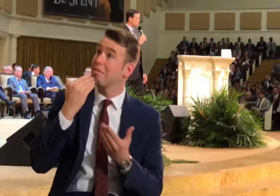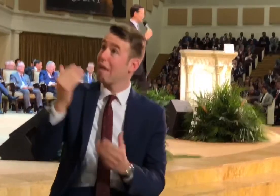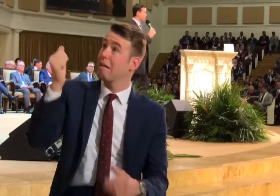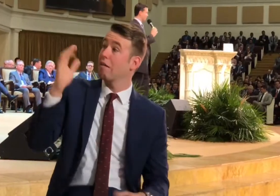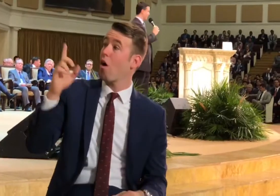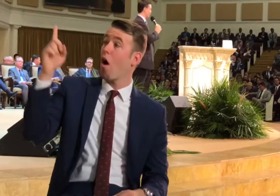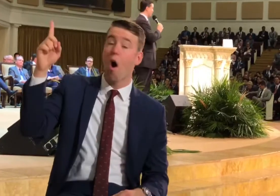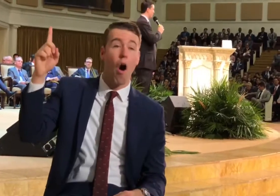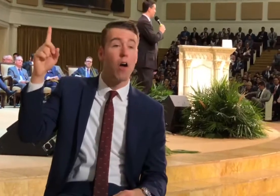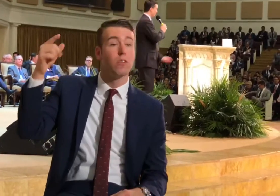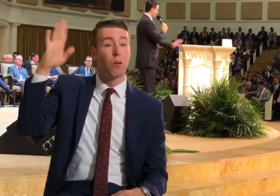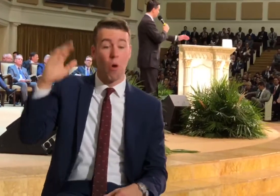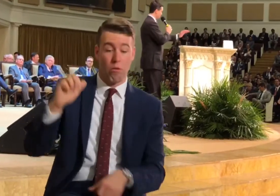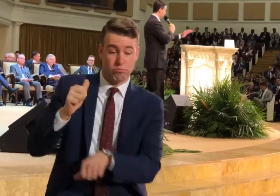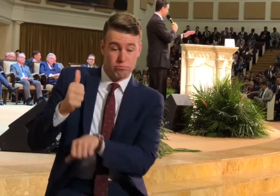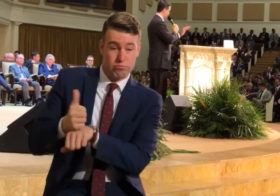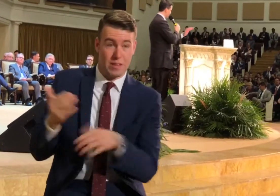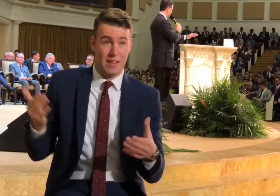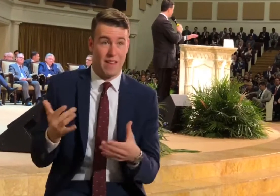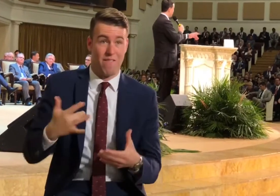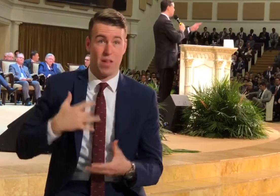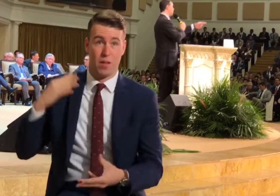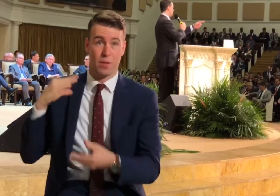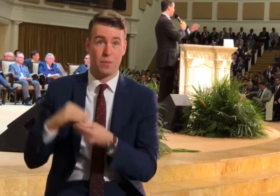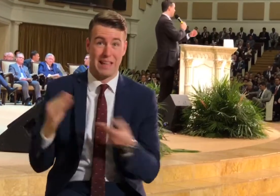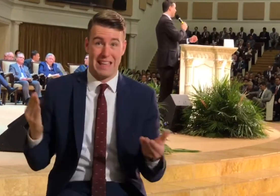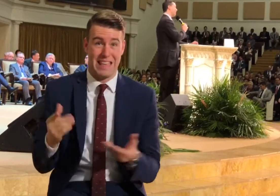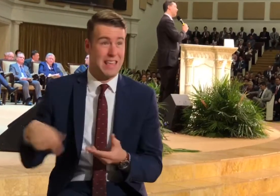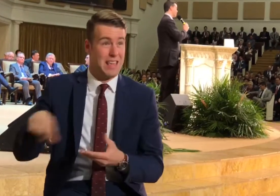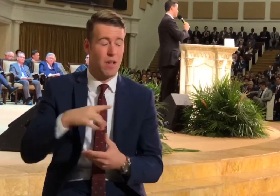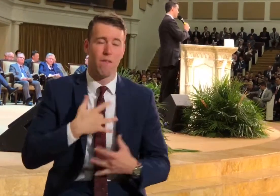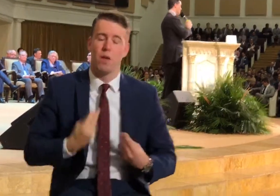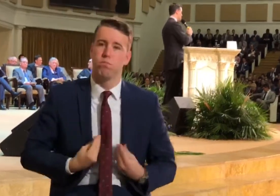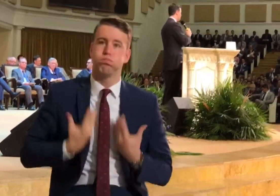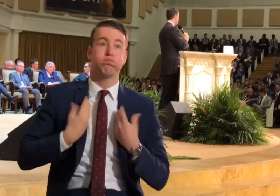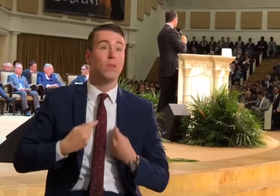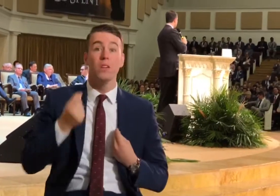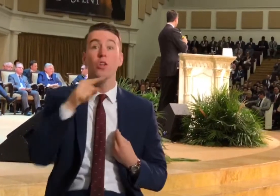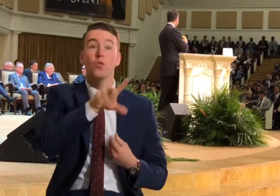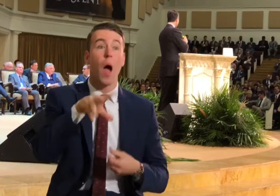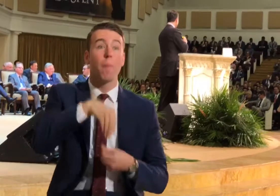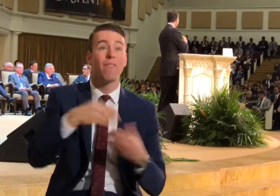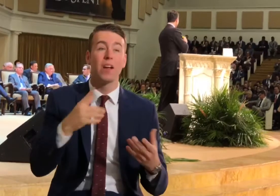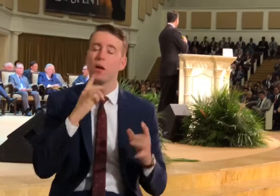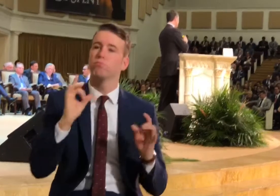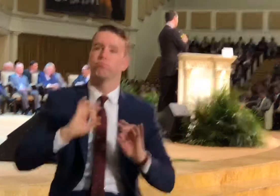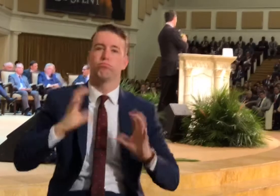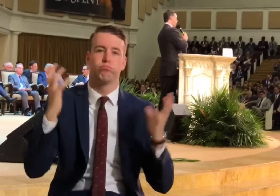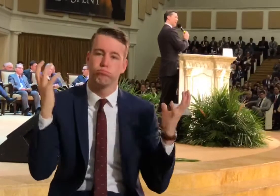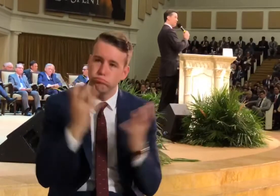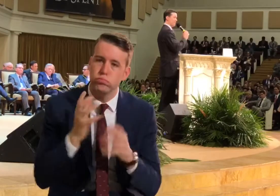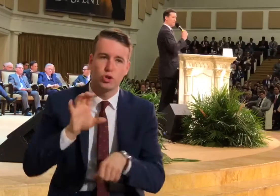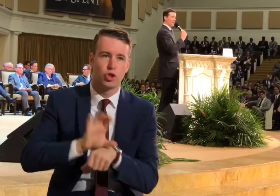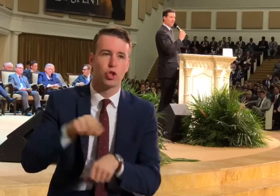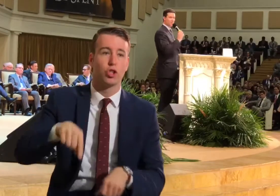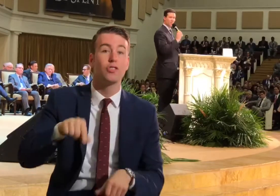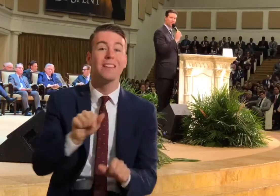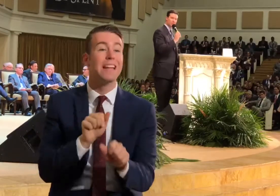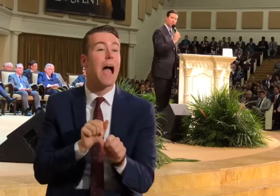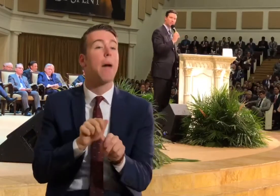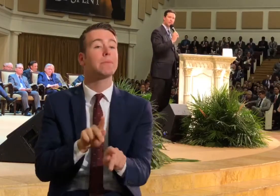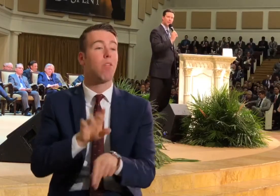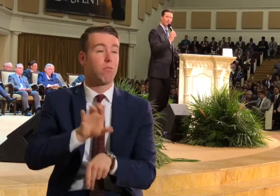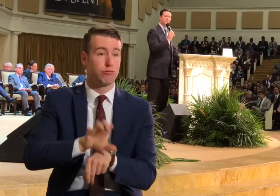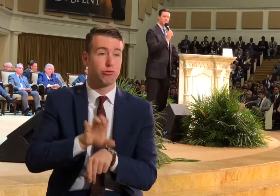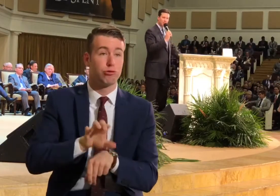what he's put together in this last day. You're part of a dynamic church. You're part of an apostolic